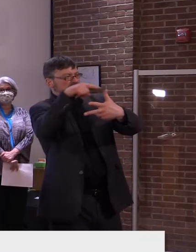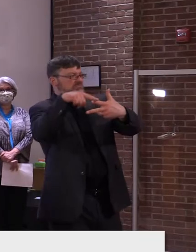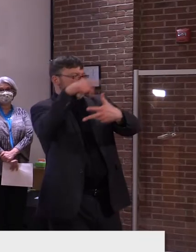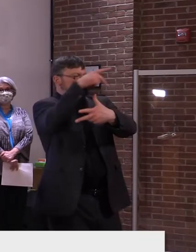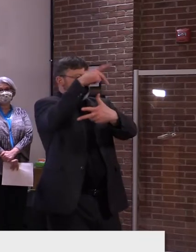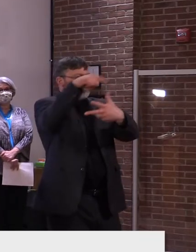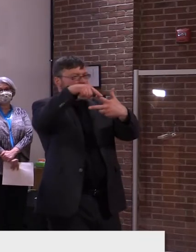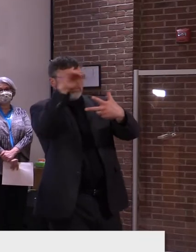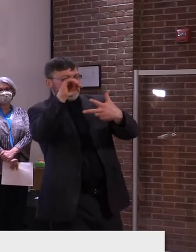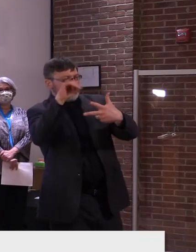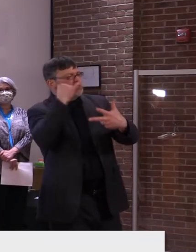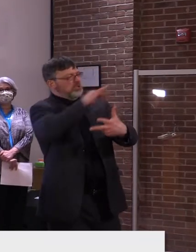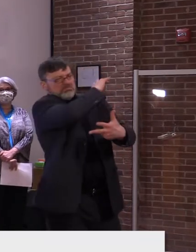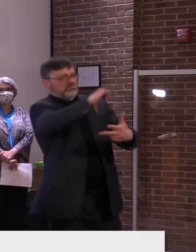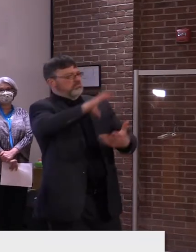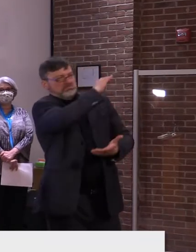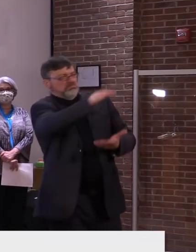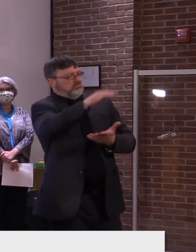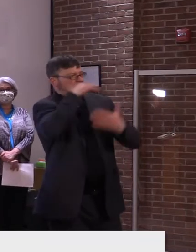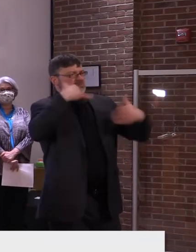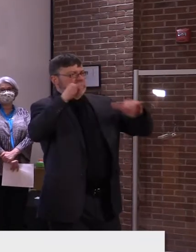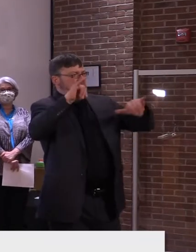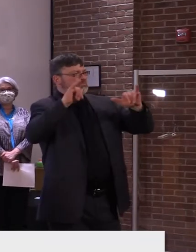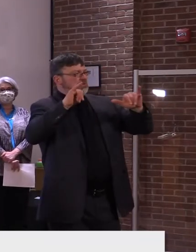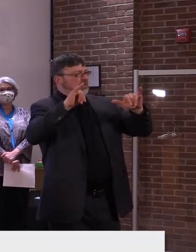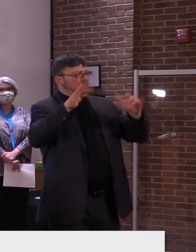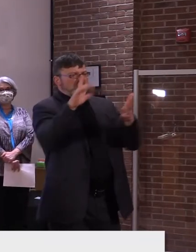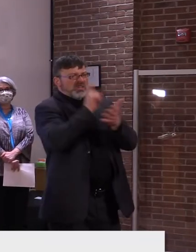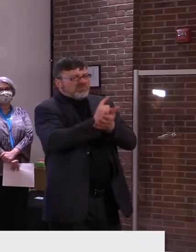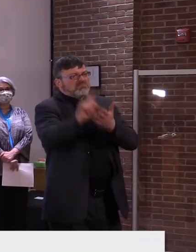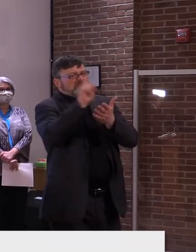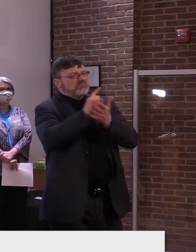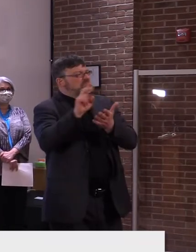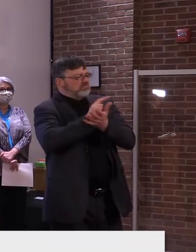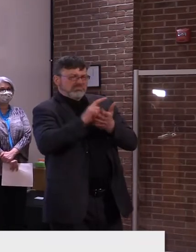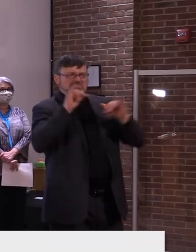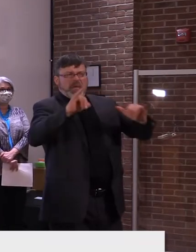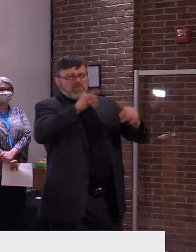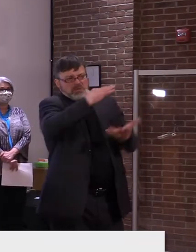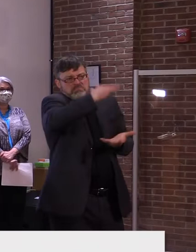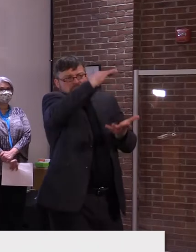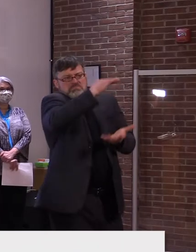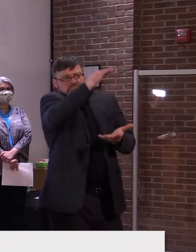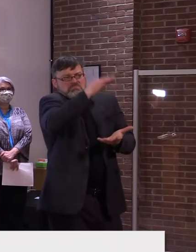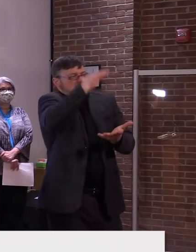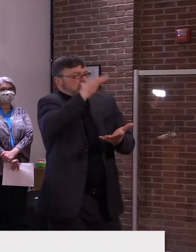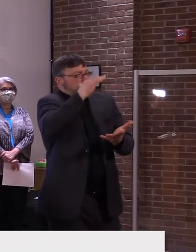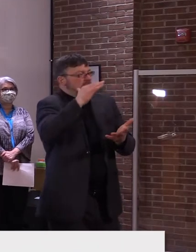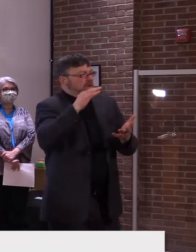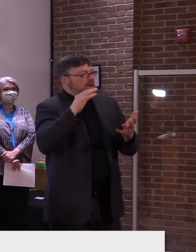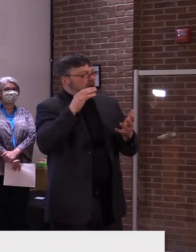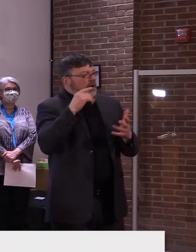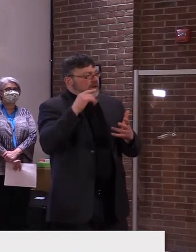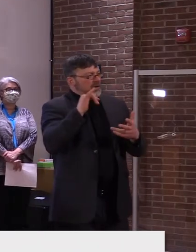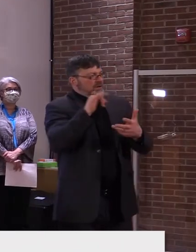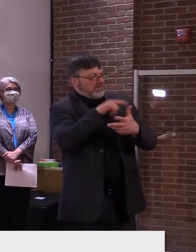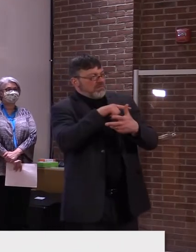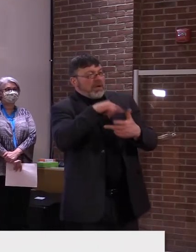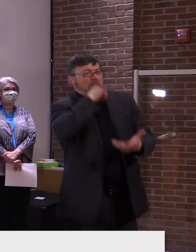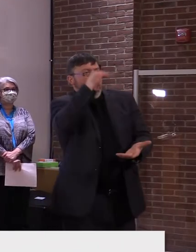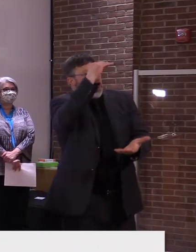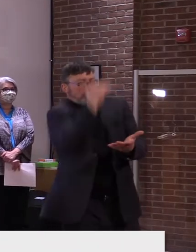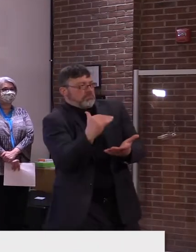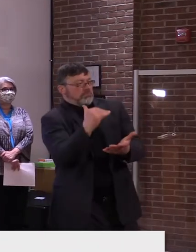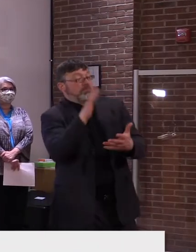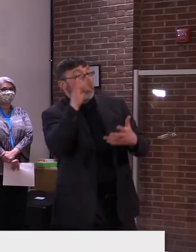over the last few weeks. And continue to get that supply. The uptick will be in the Johnson & Johnson in particular, but they are anticipating increased supplies